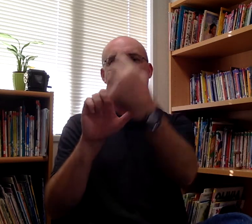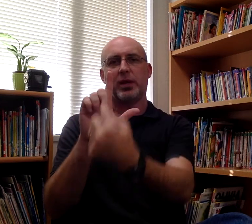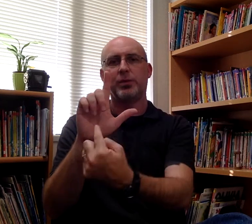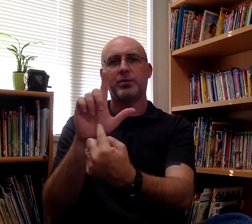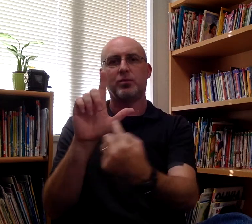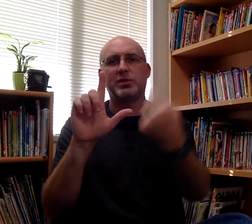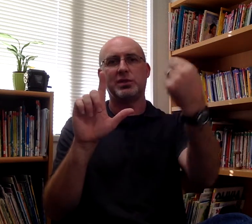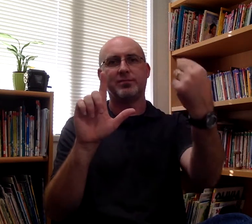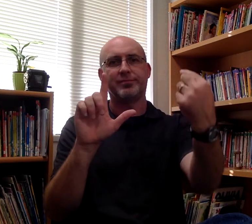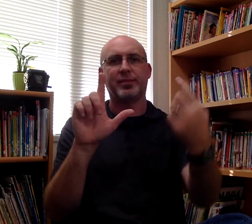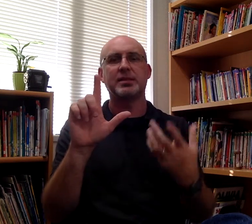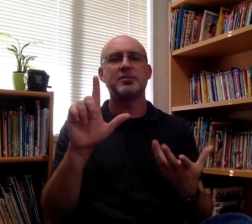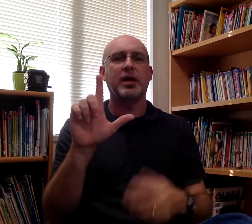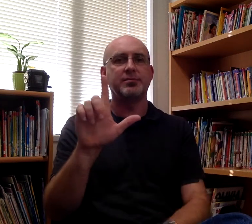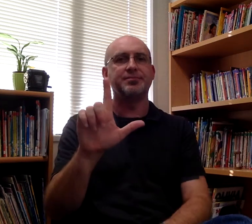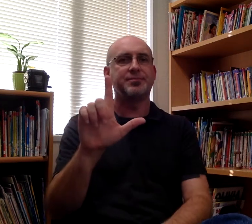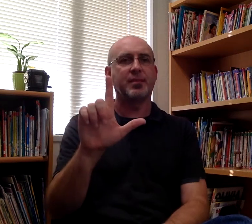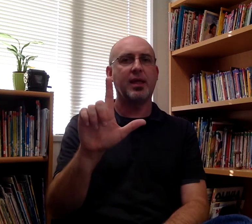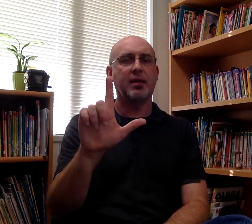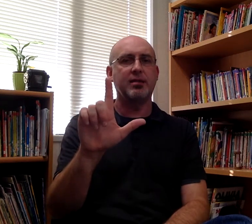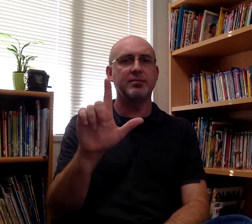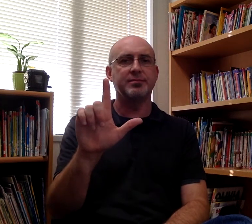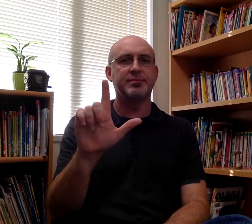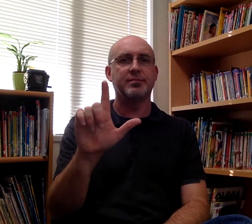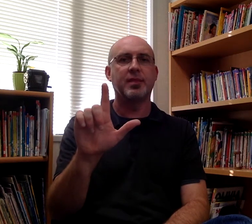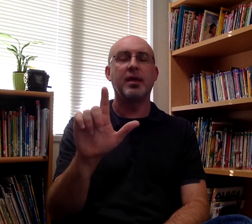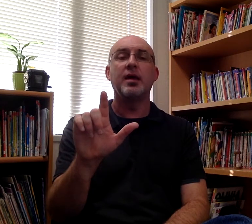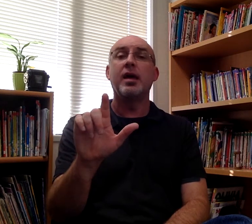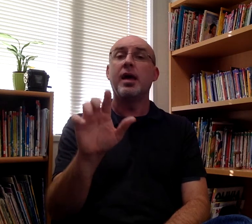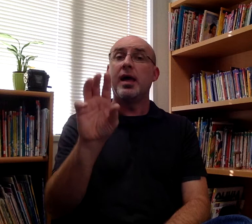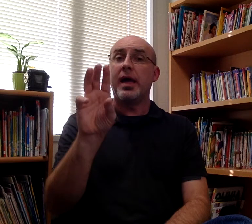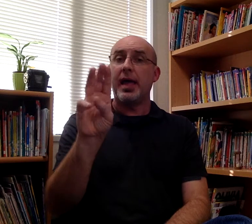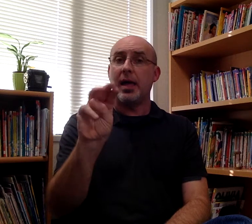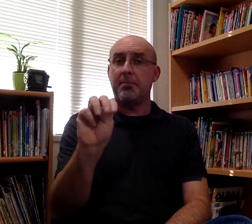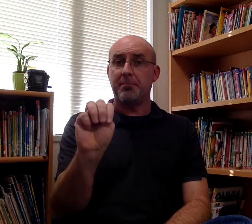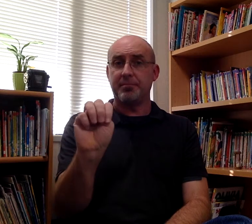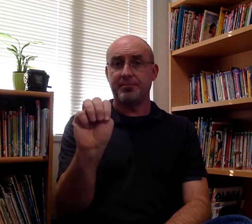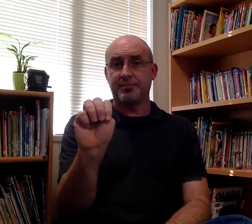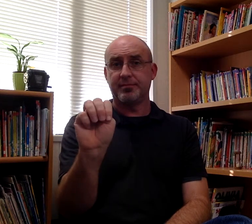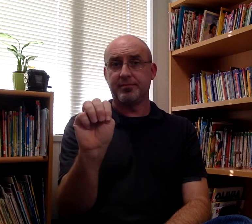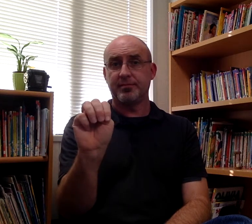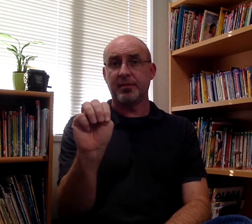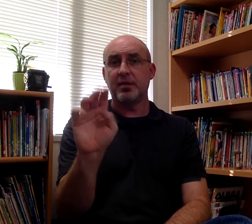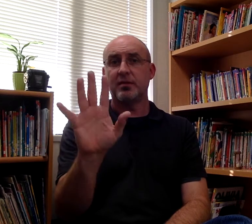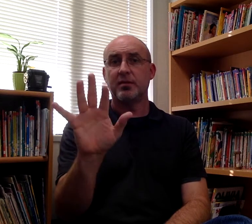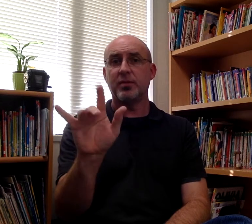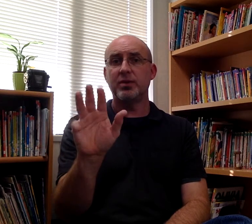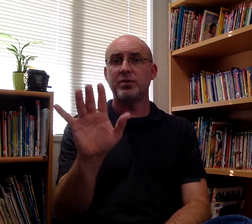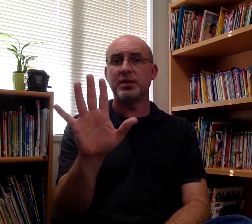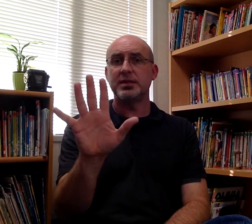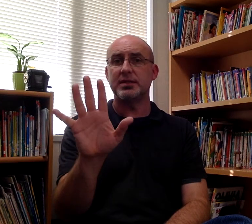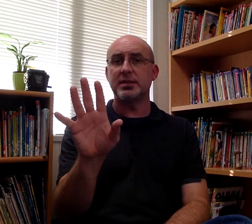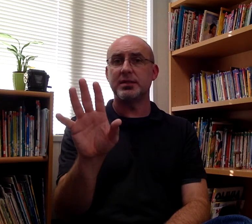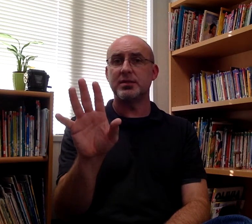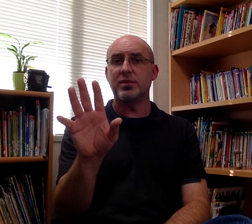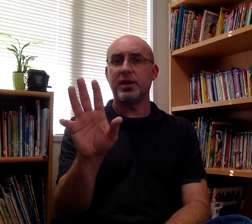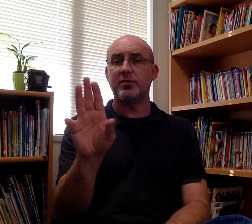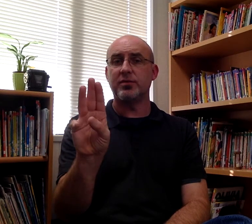like that's fine. L. M. The way you do this is you have